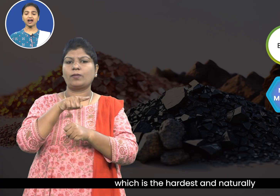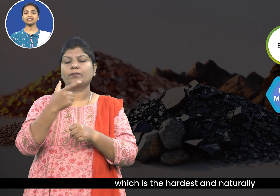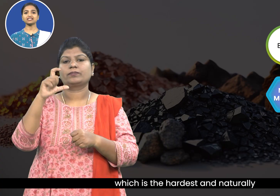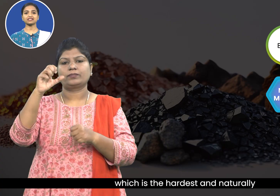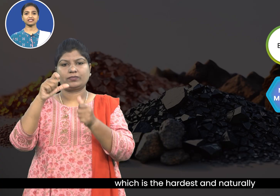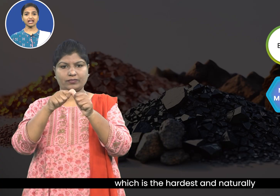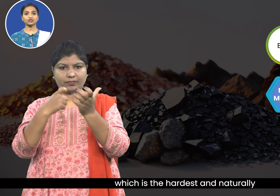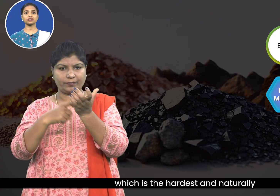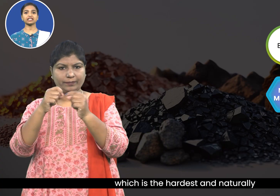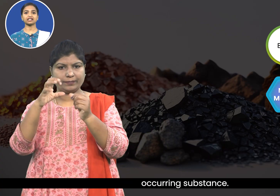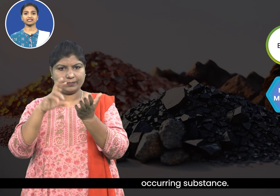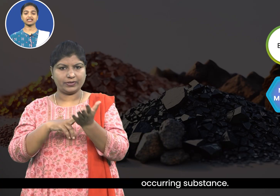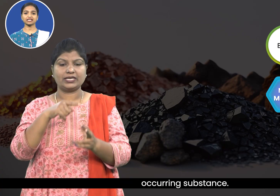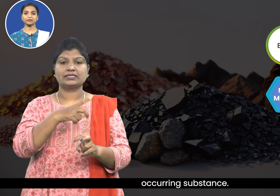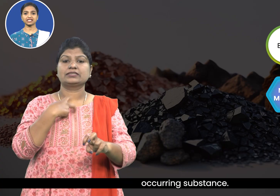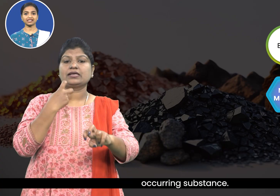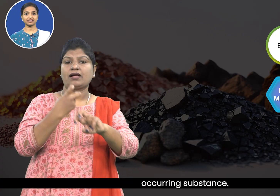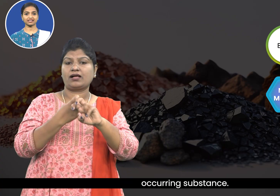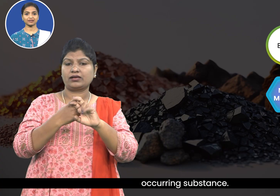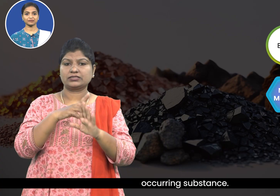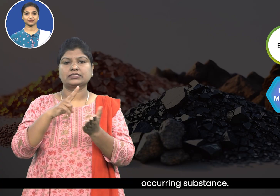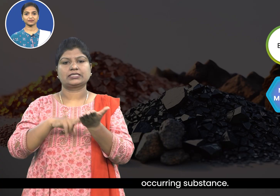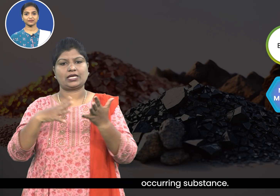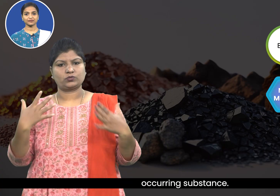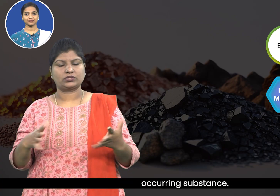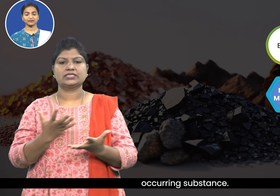the hardest naturally occurring substance.